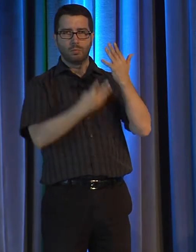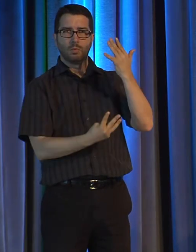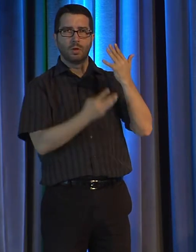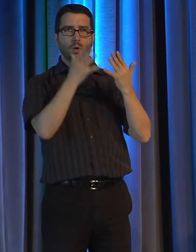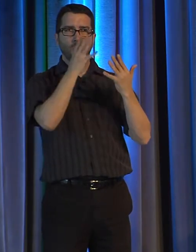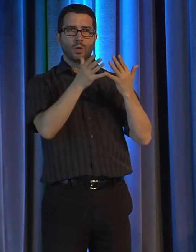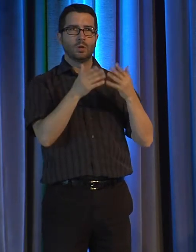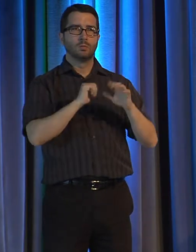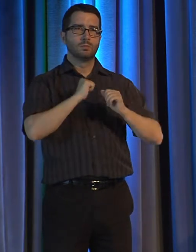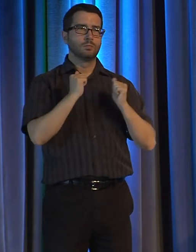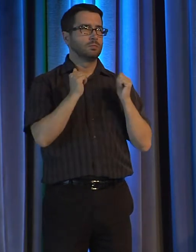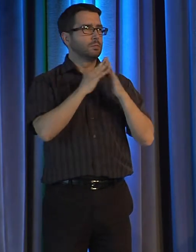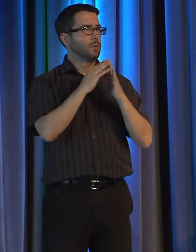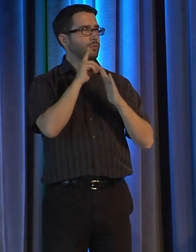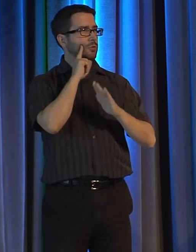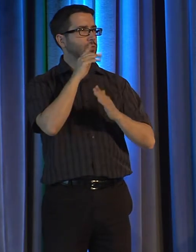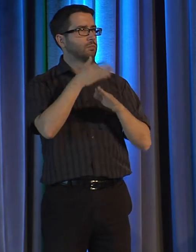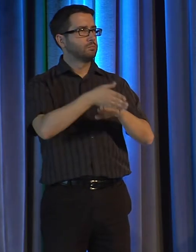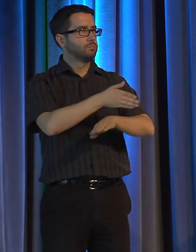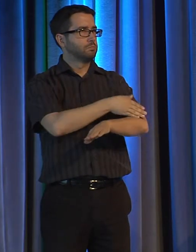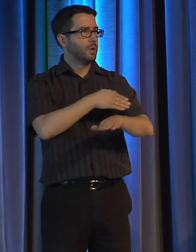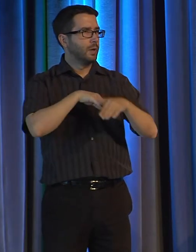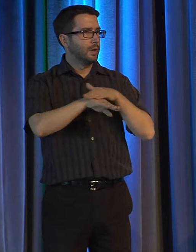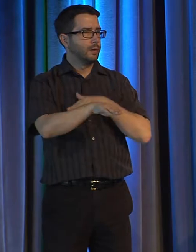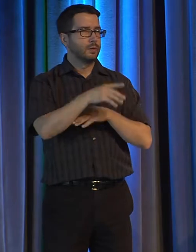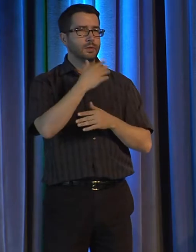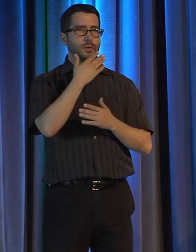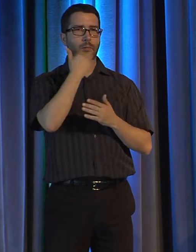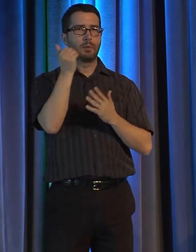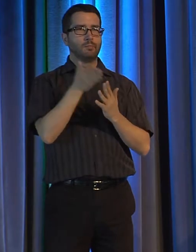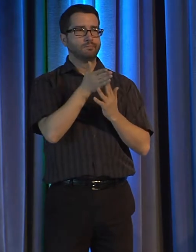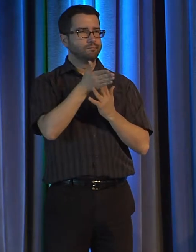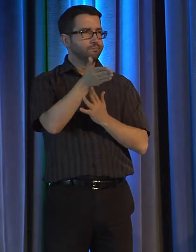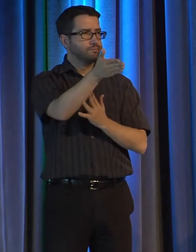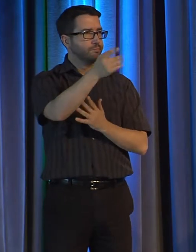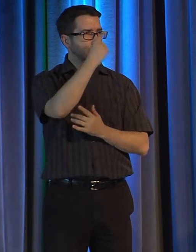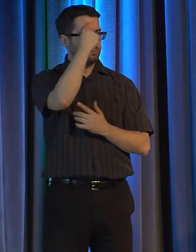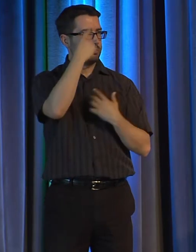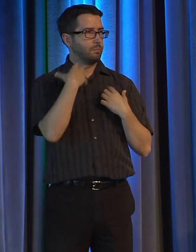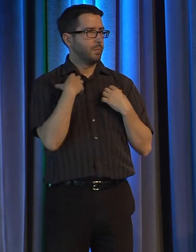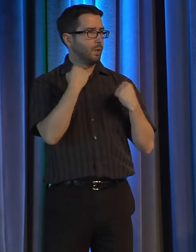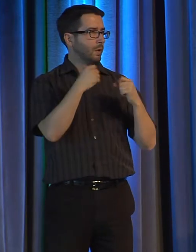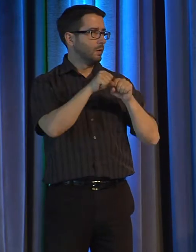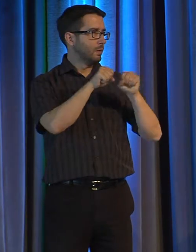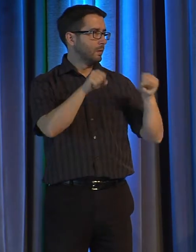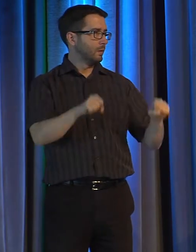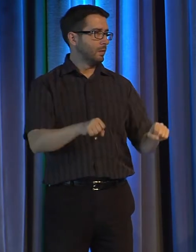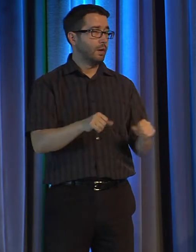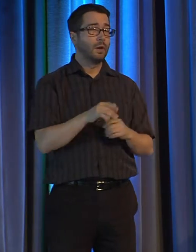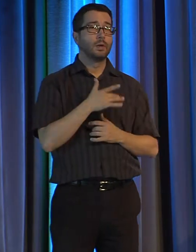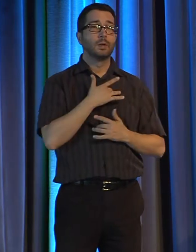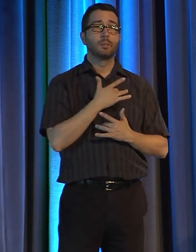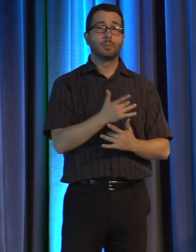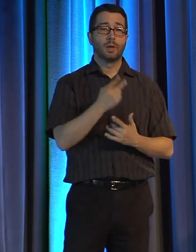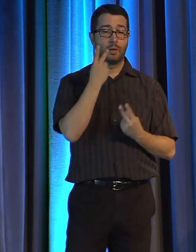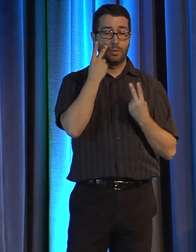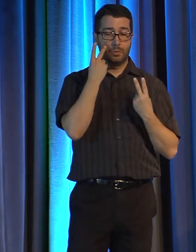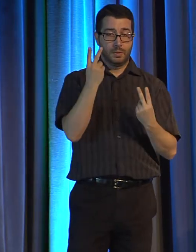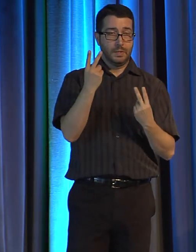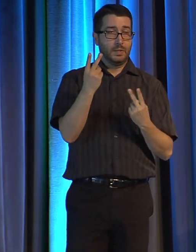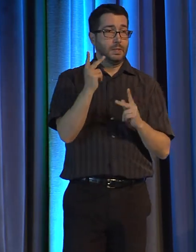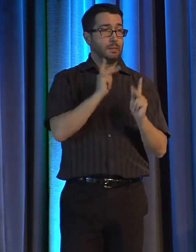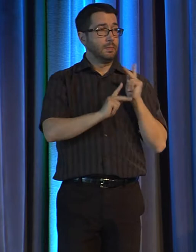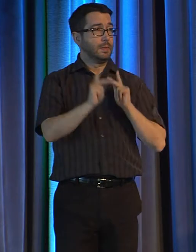access and make it easier for people to navigate the mental health system. And it's seen in our efforts to support people to